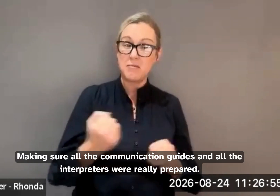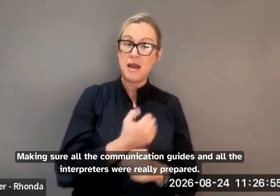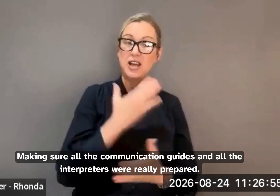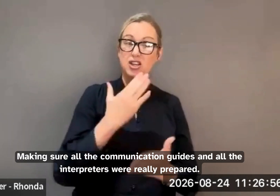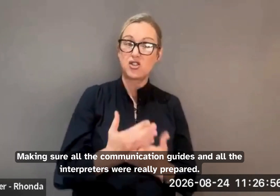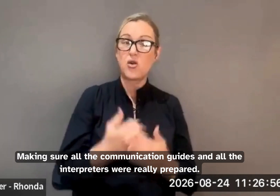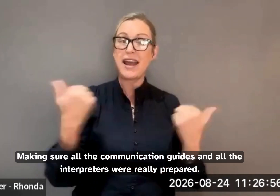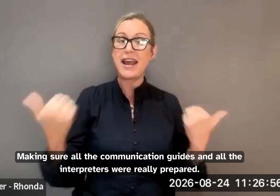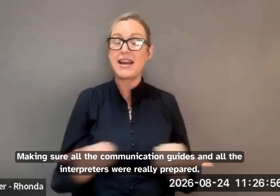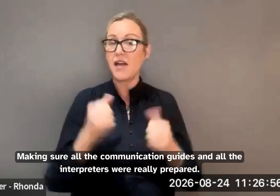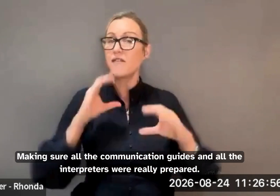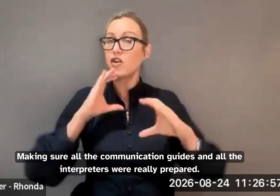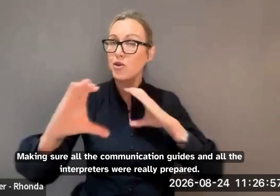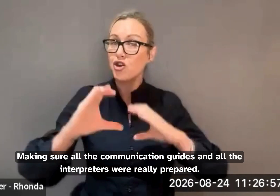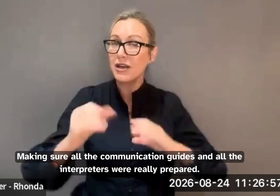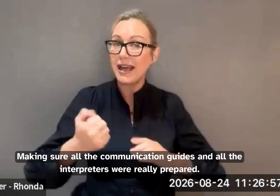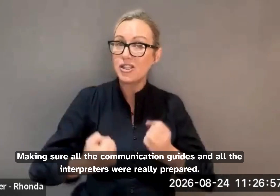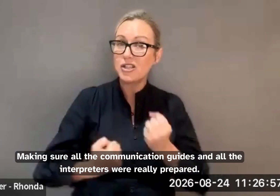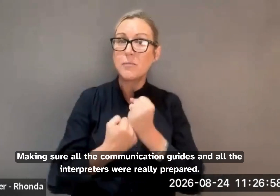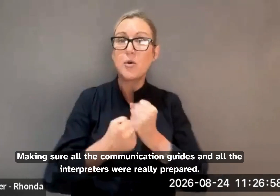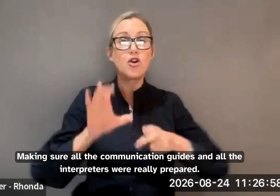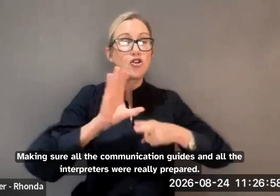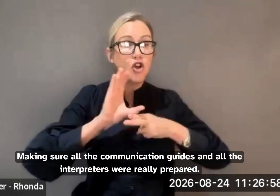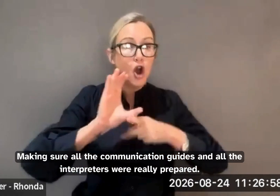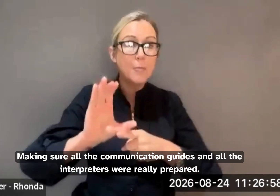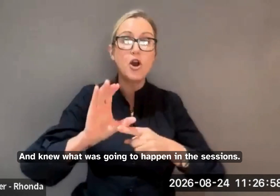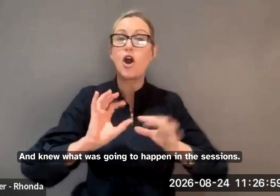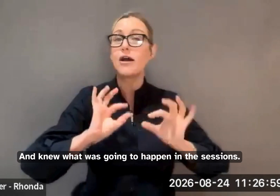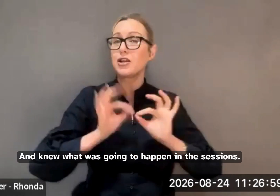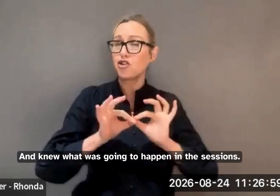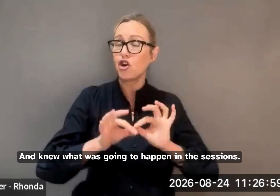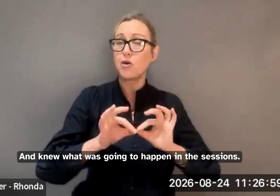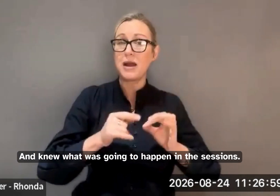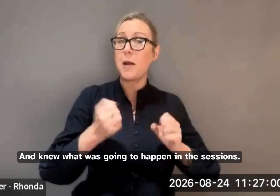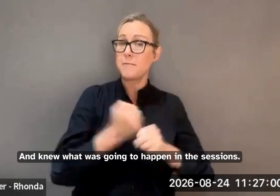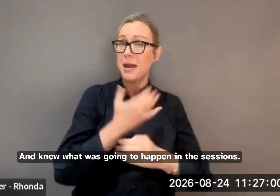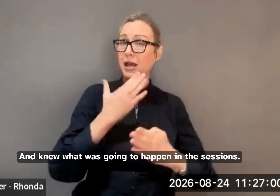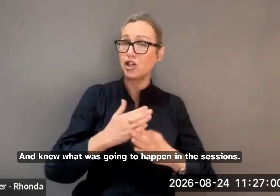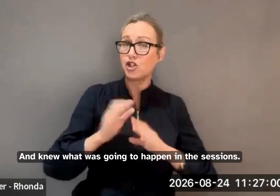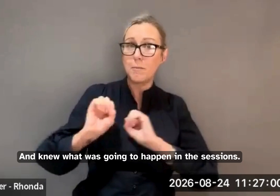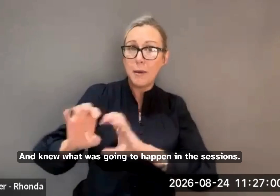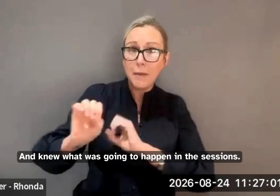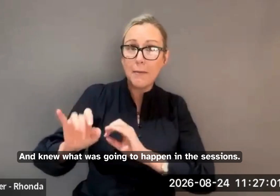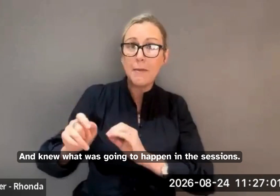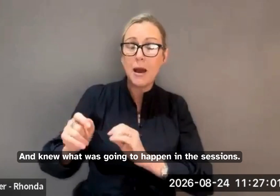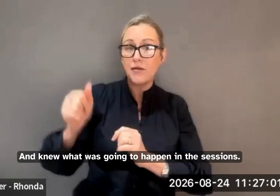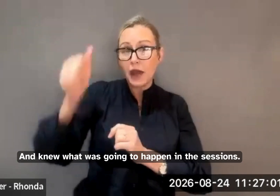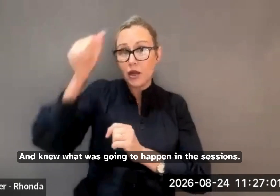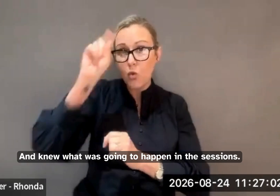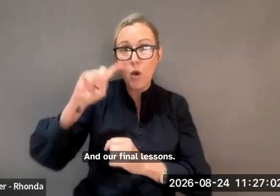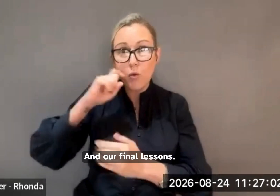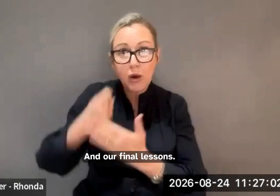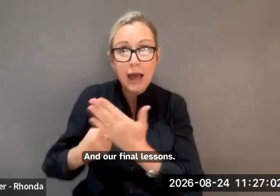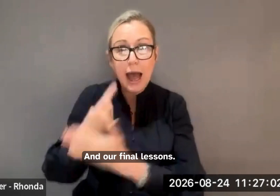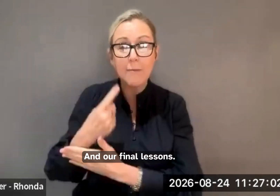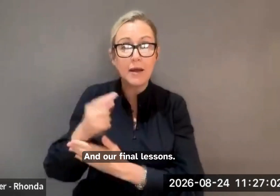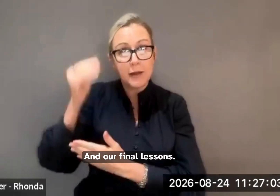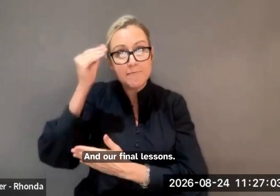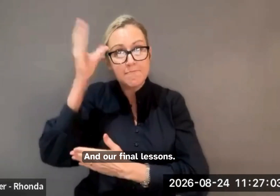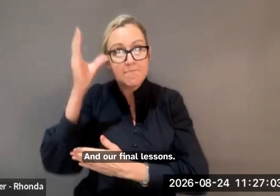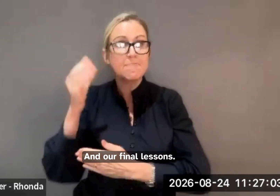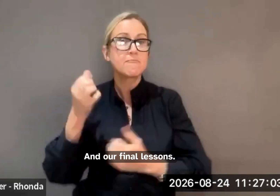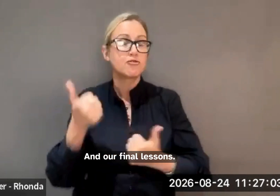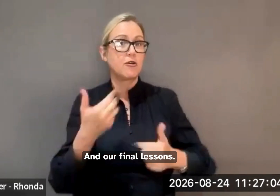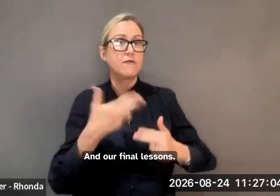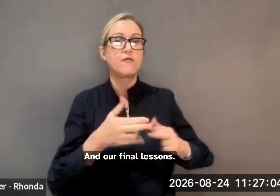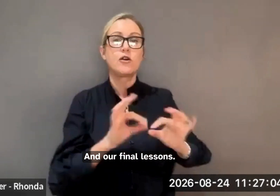support, making sure all the communication guides and all the interpreters were really prepared and knew what was going to happen in the sessions. And our